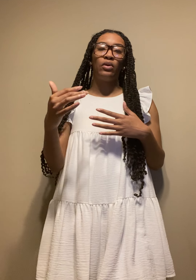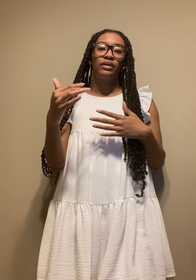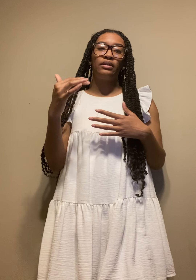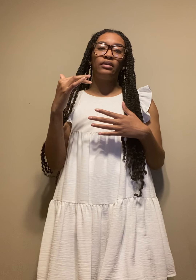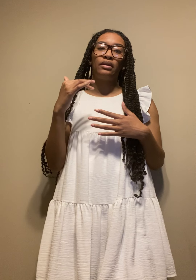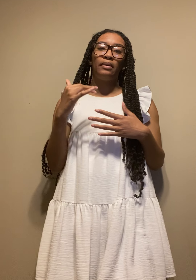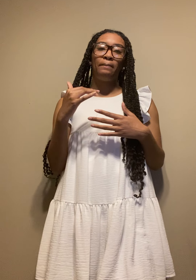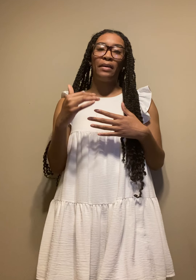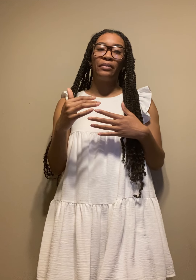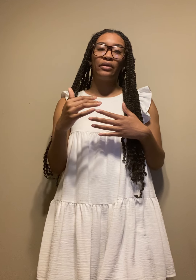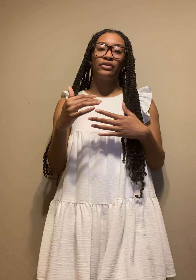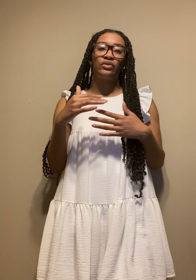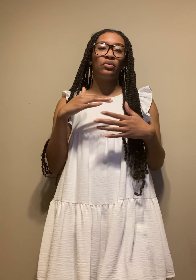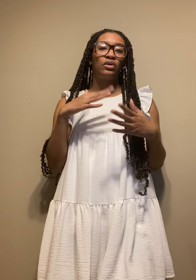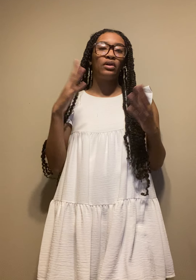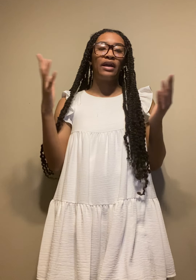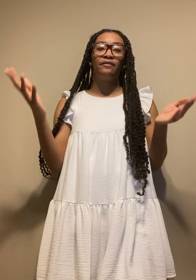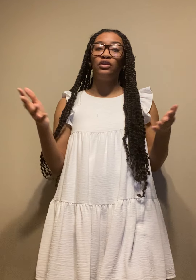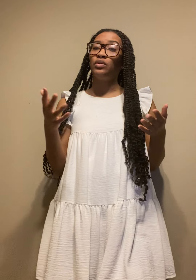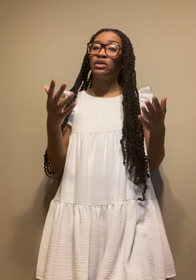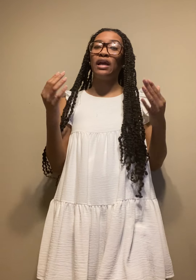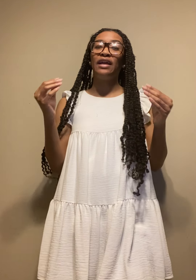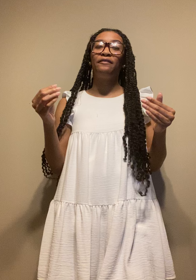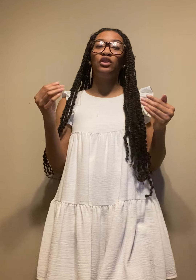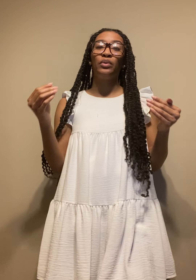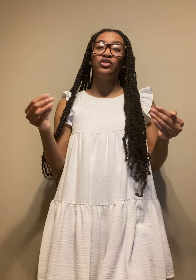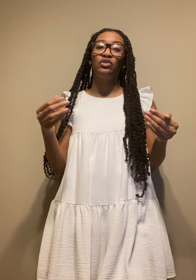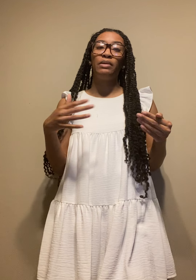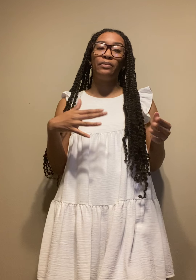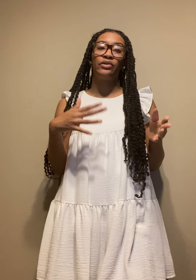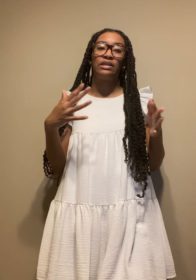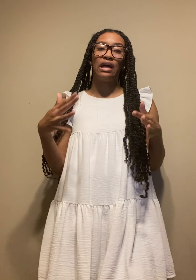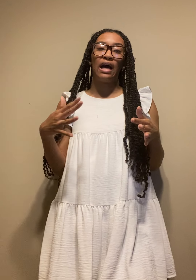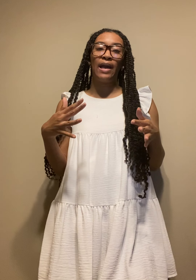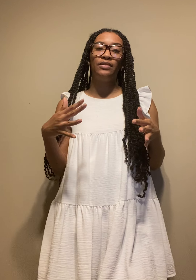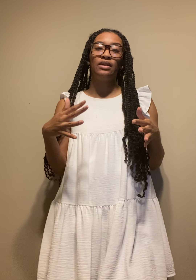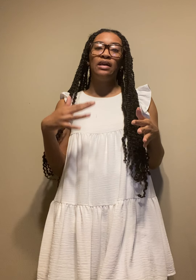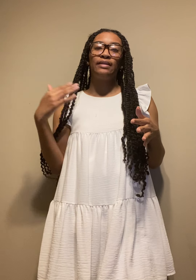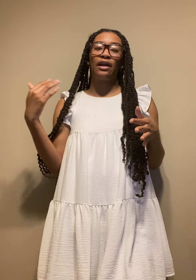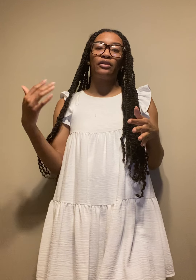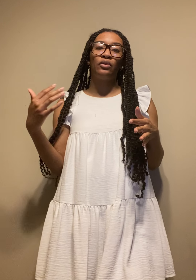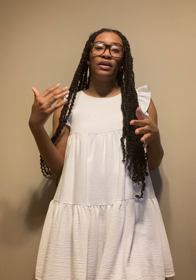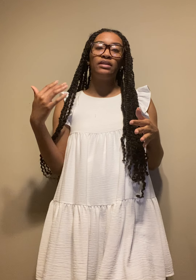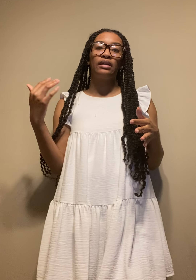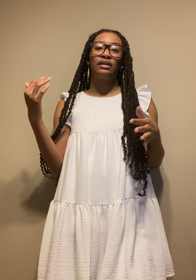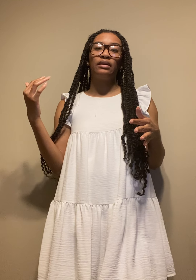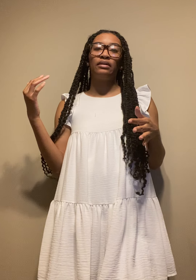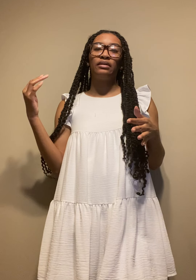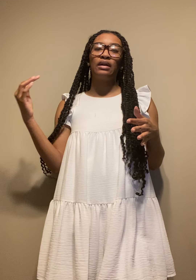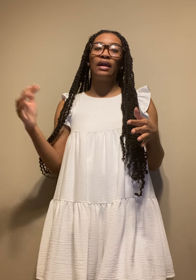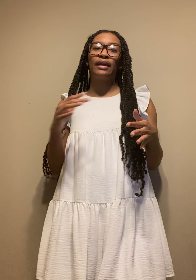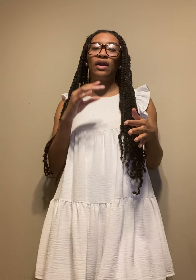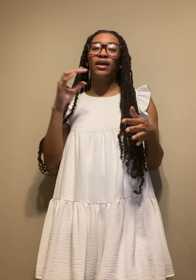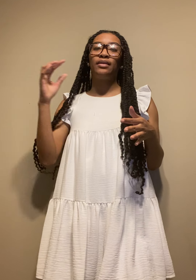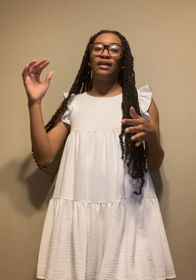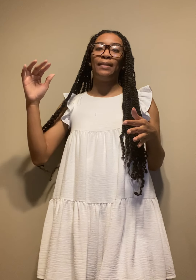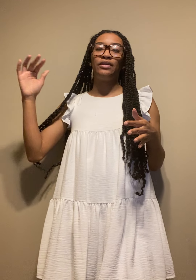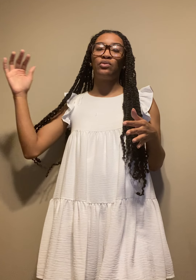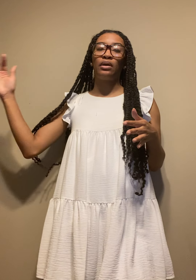important members or influential members' lives that are going to kind of carry a theme into our